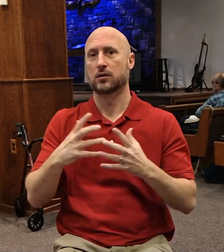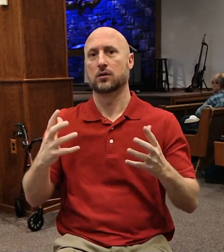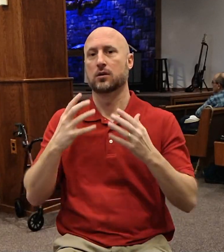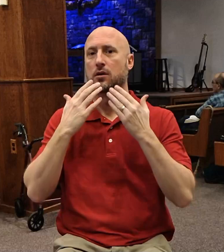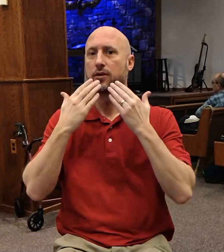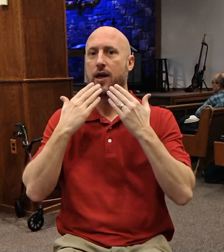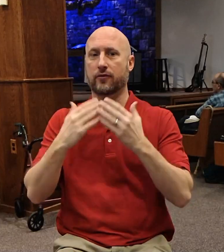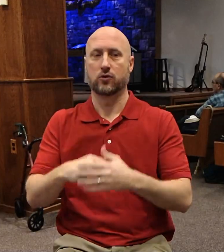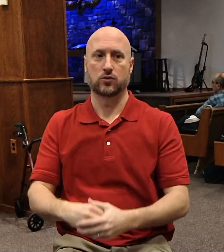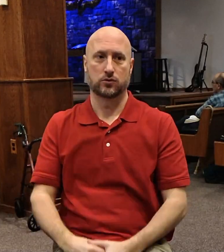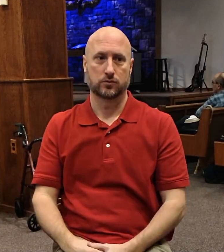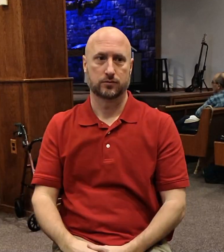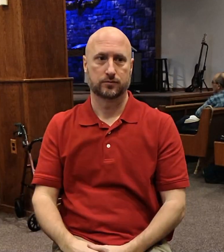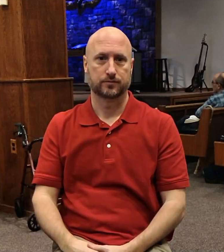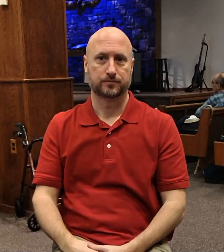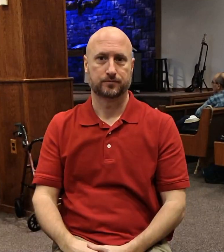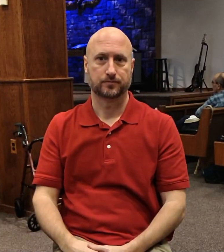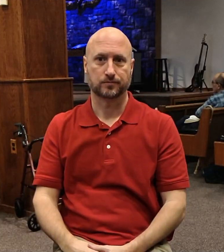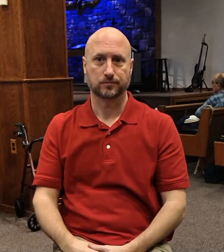by this one thing